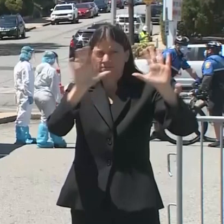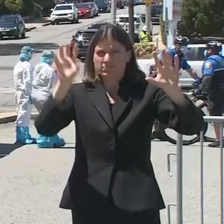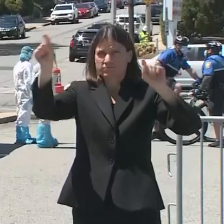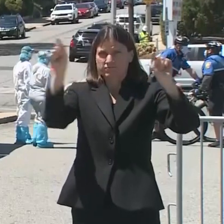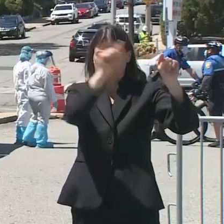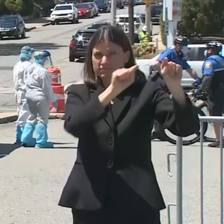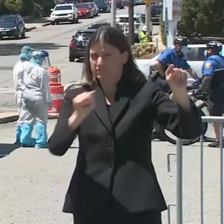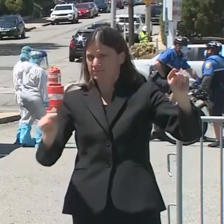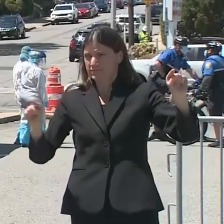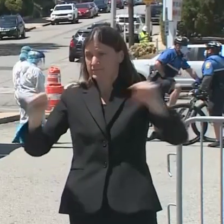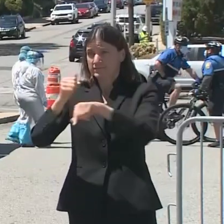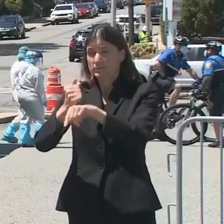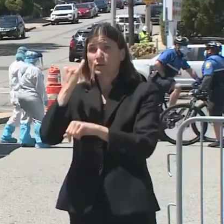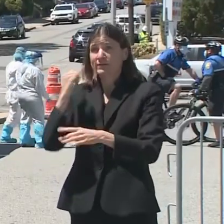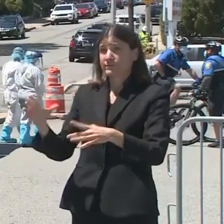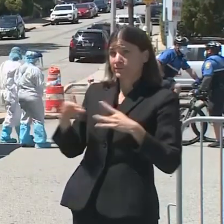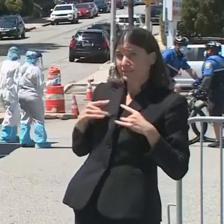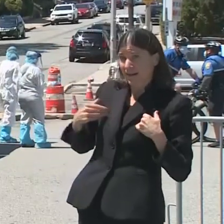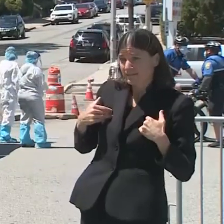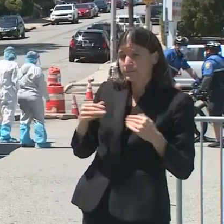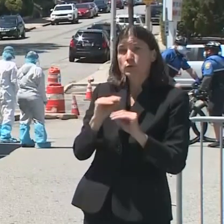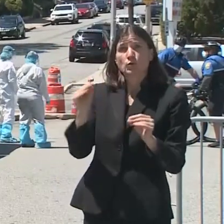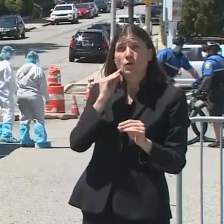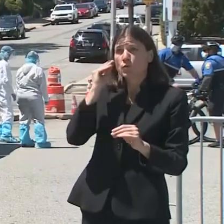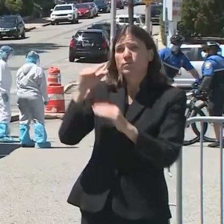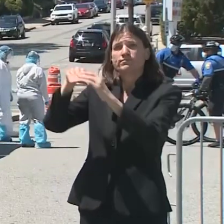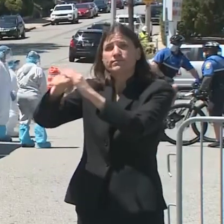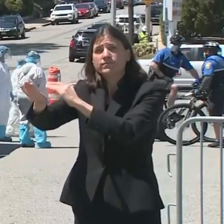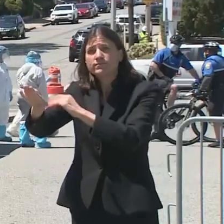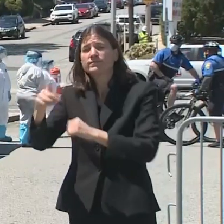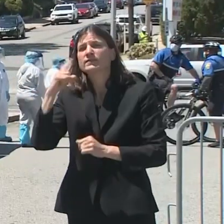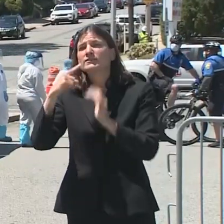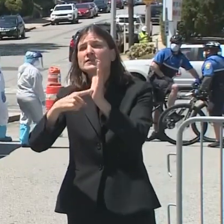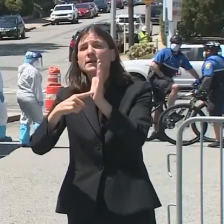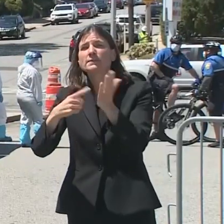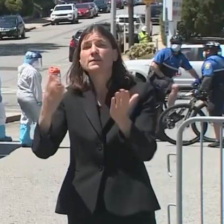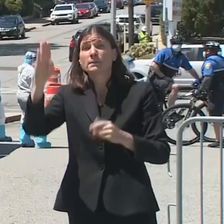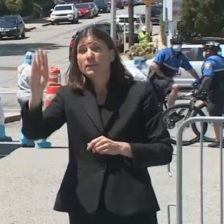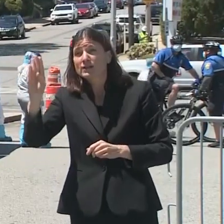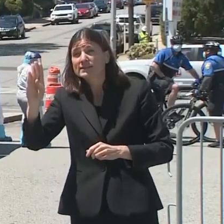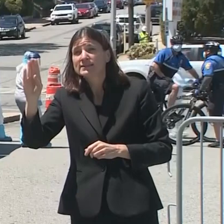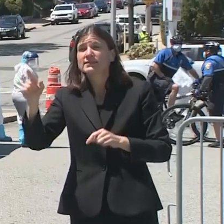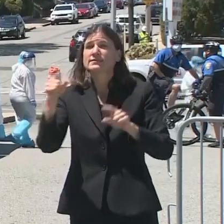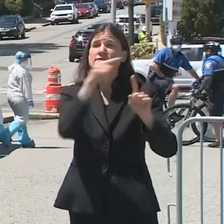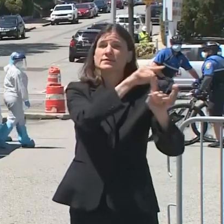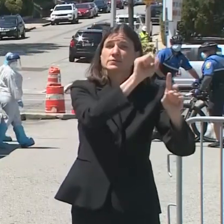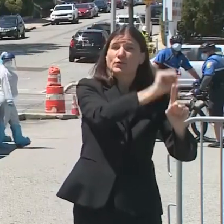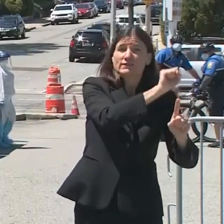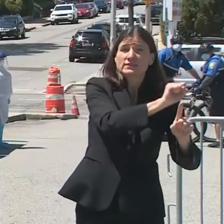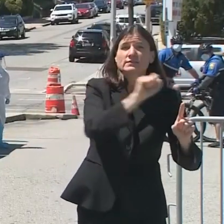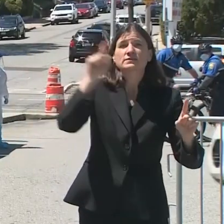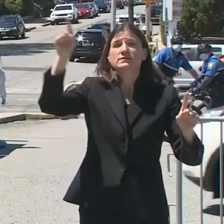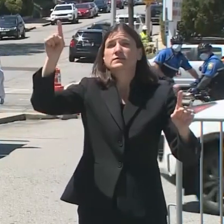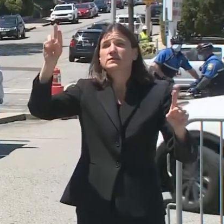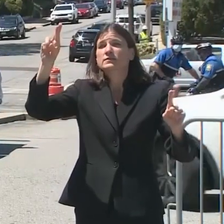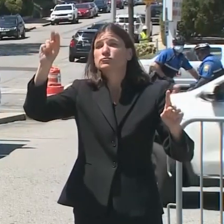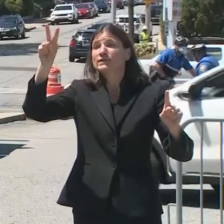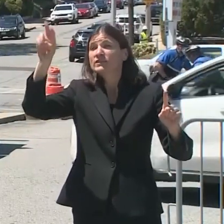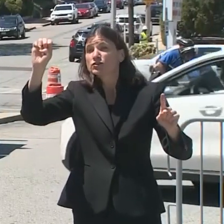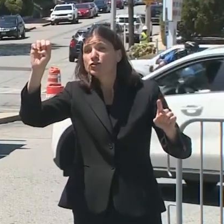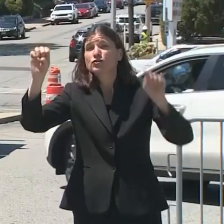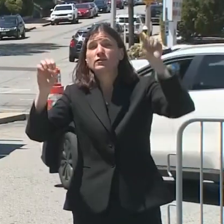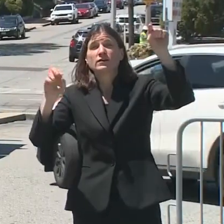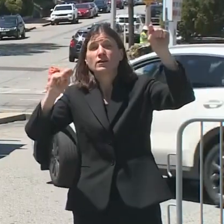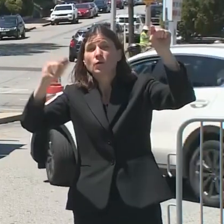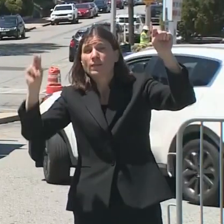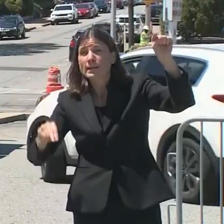Revere, Boston Hope, and the Newton Pavilion, both in Boston. They were set up with the state in partnership with